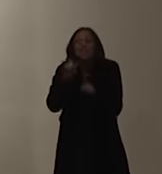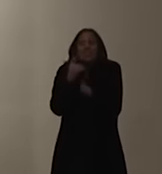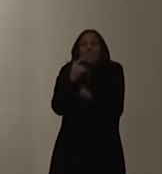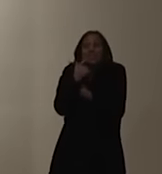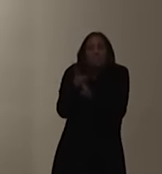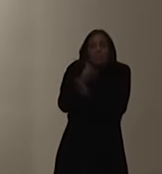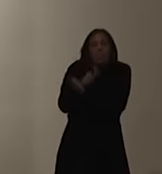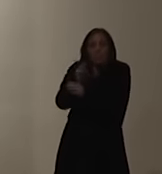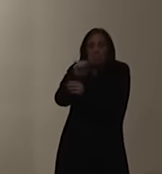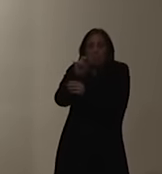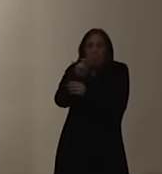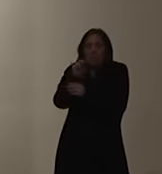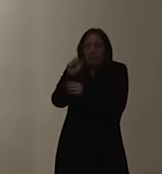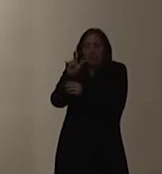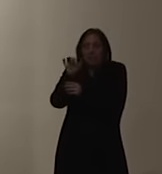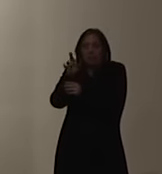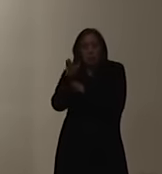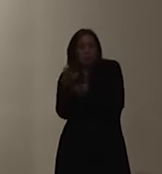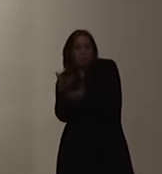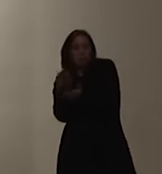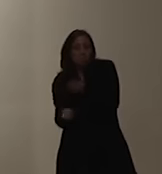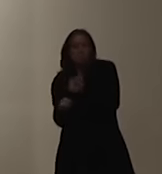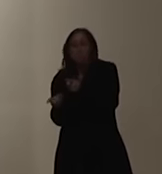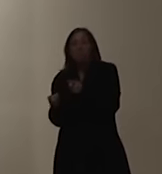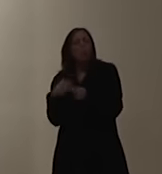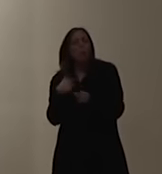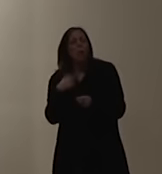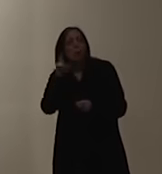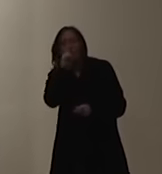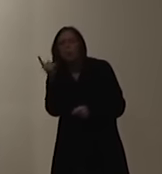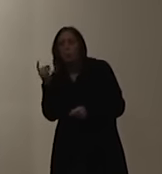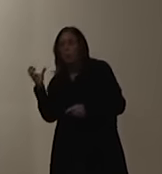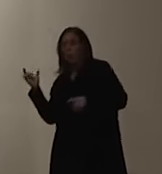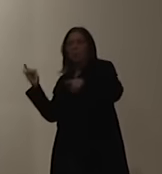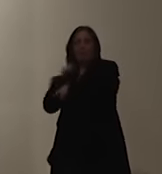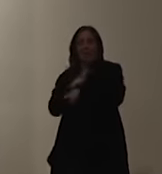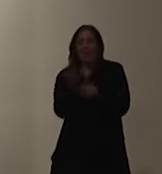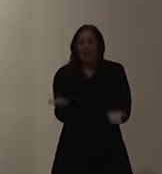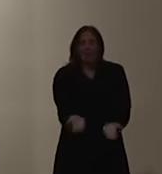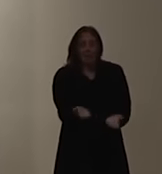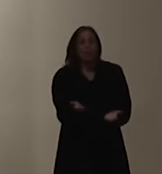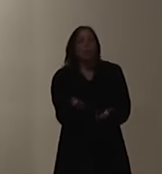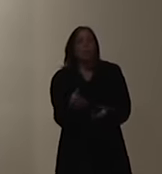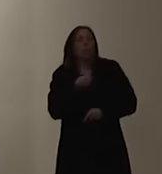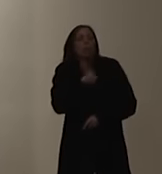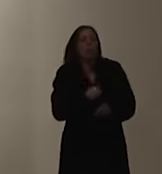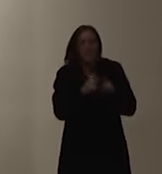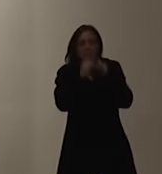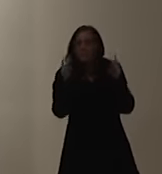want to do it. So I was stuck in Morocco. There are worse places to be stuck than Marrakesh.